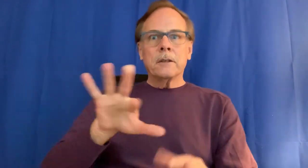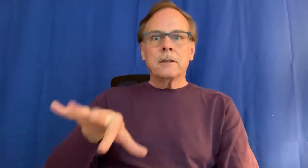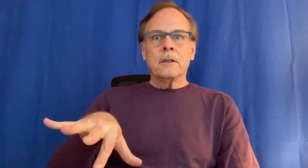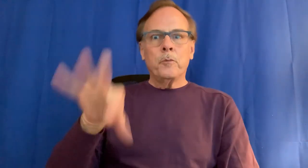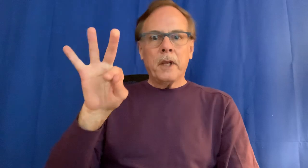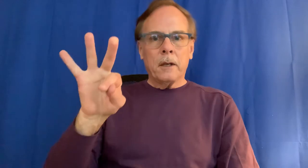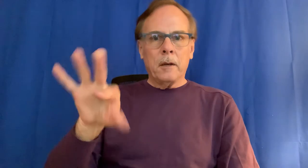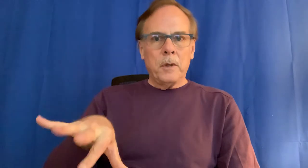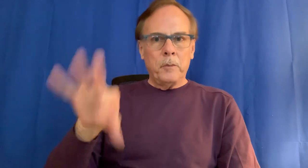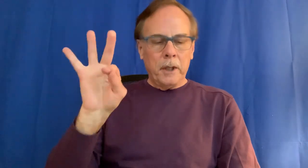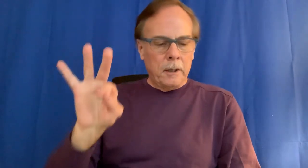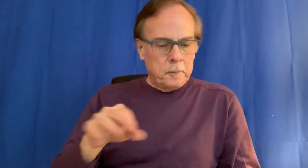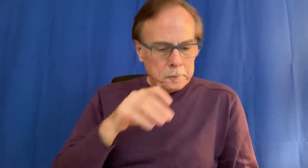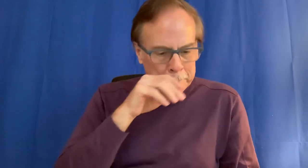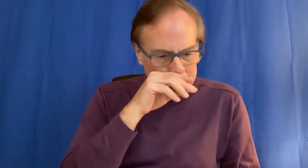medicine, pick up.